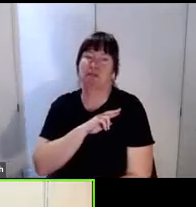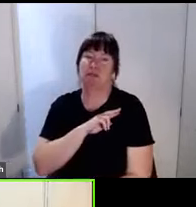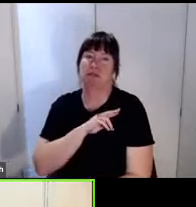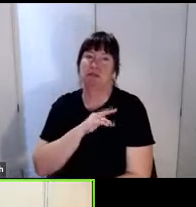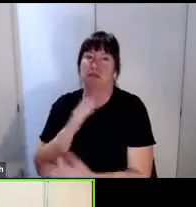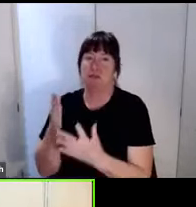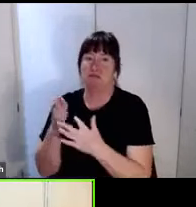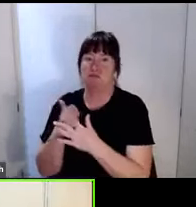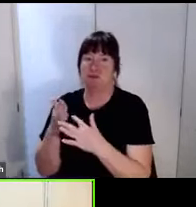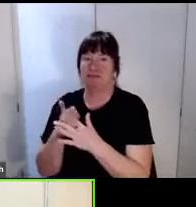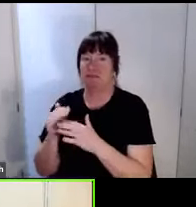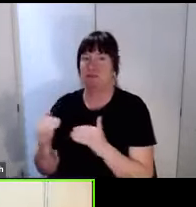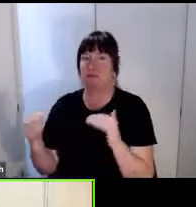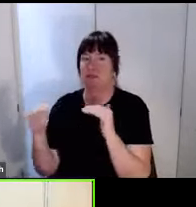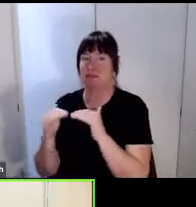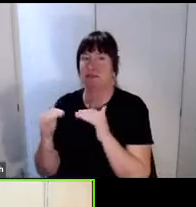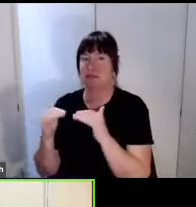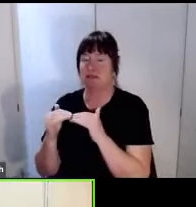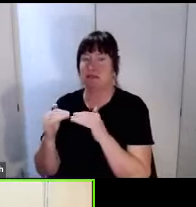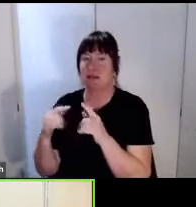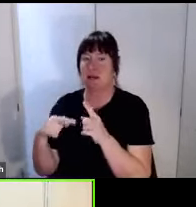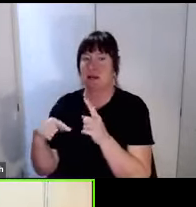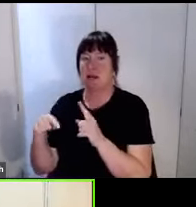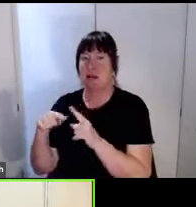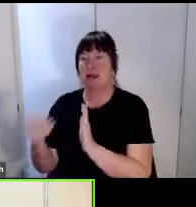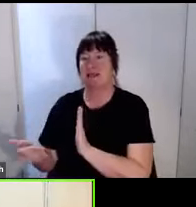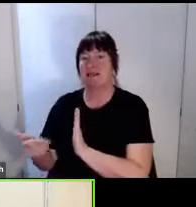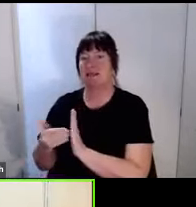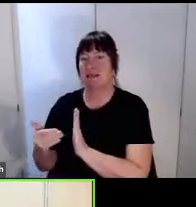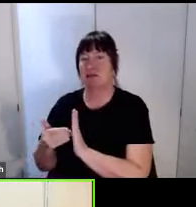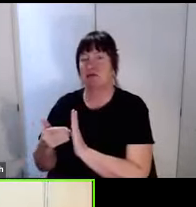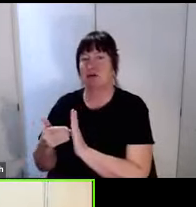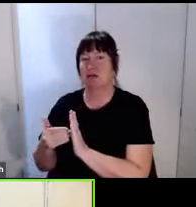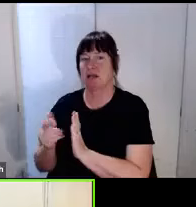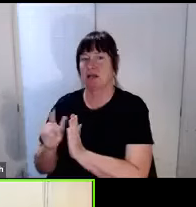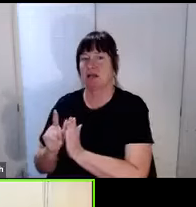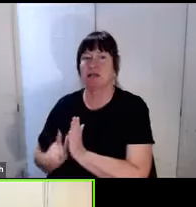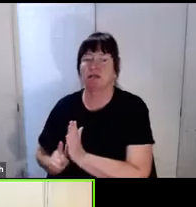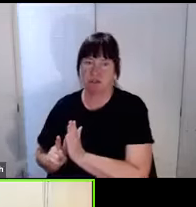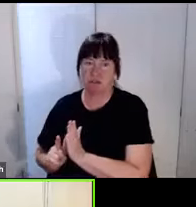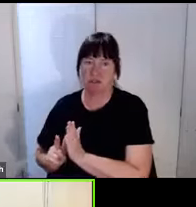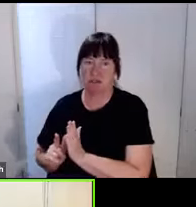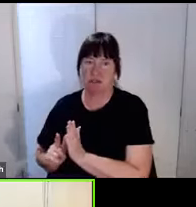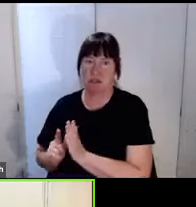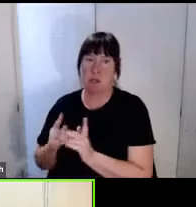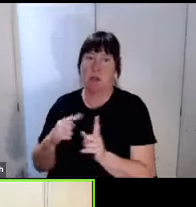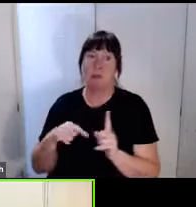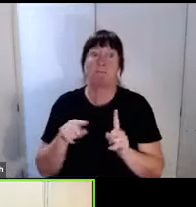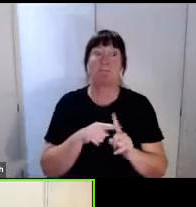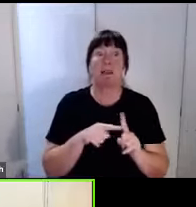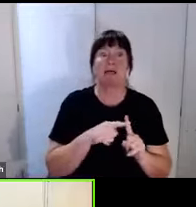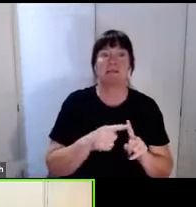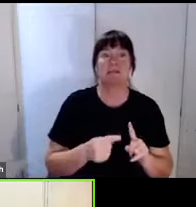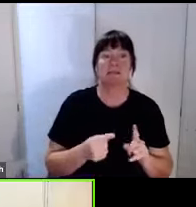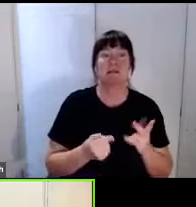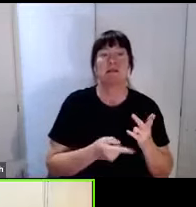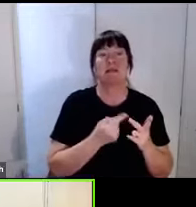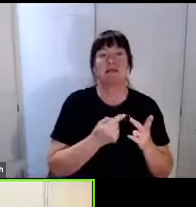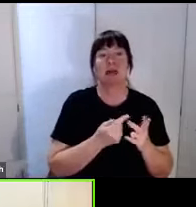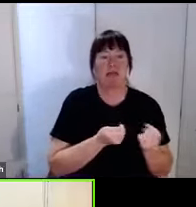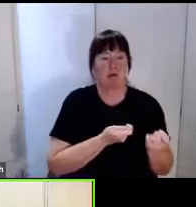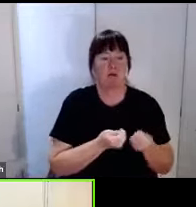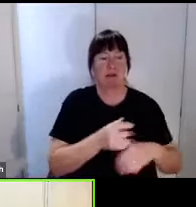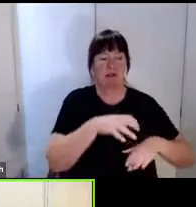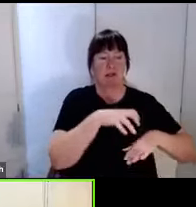accessibility standards in secondary legislation, and there be an additional regulatory body for enforcing